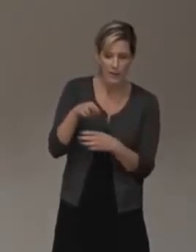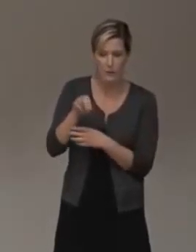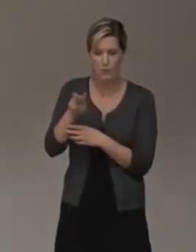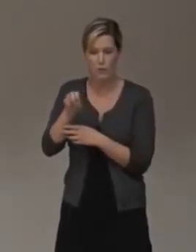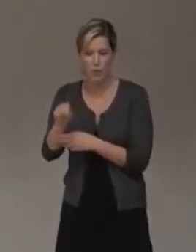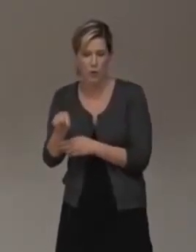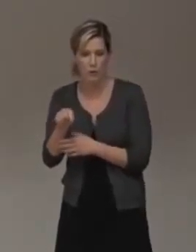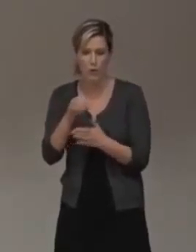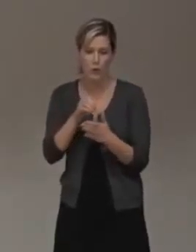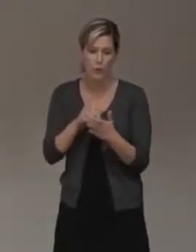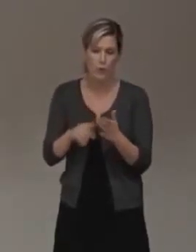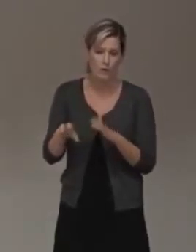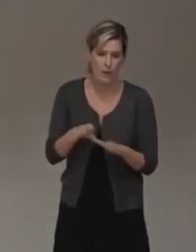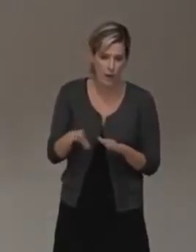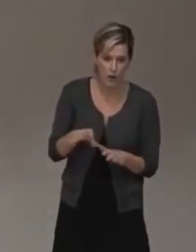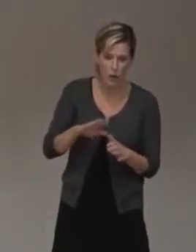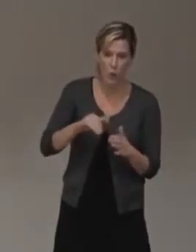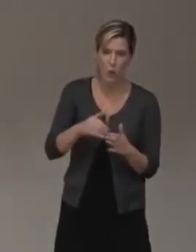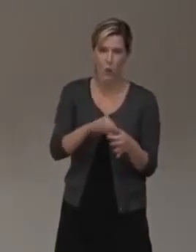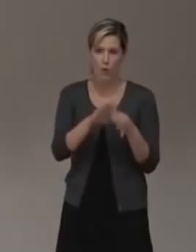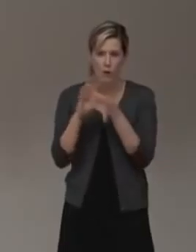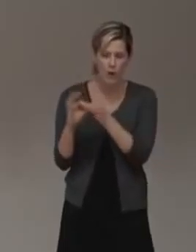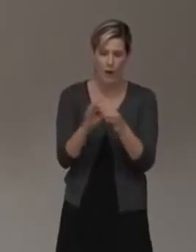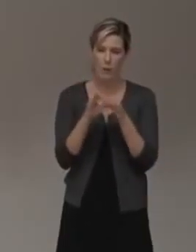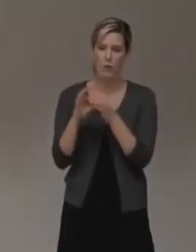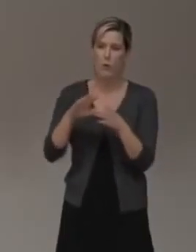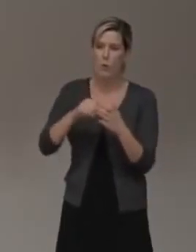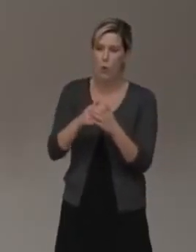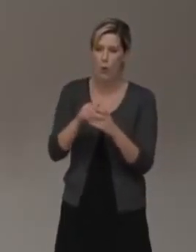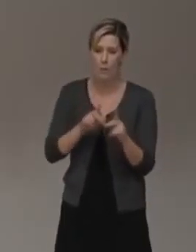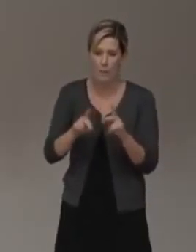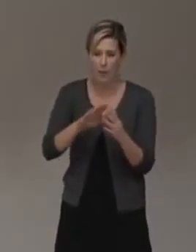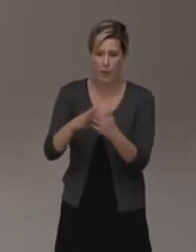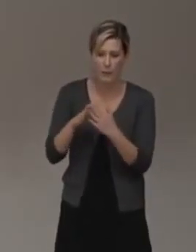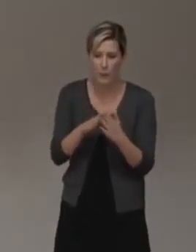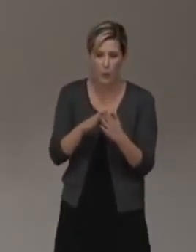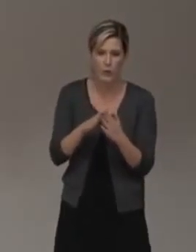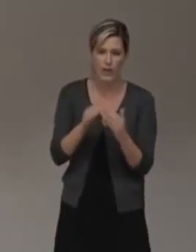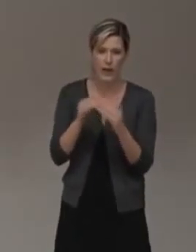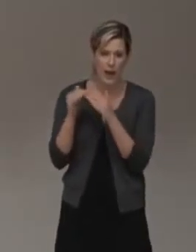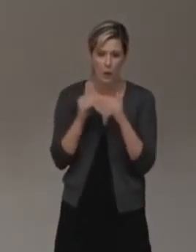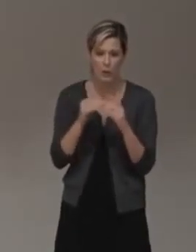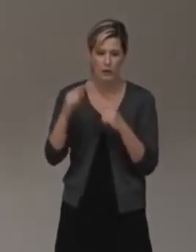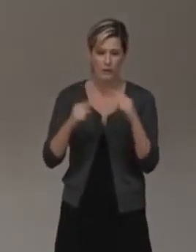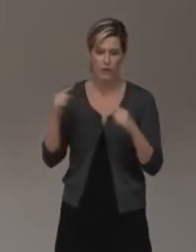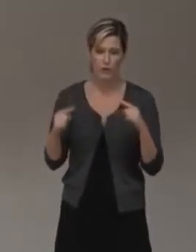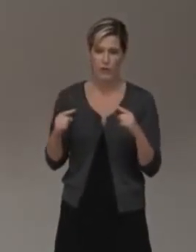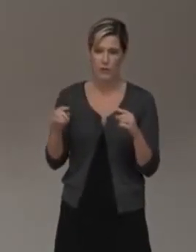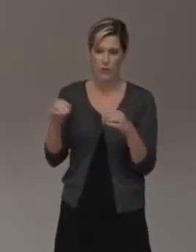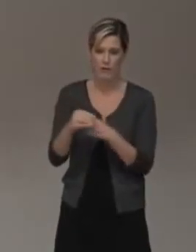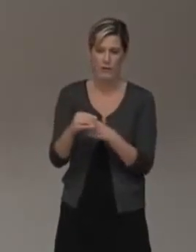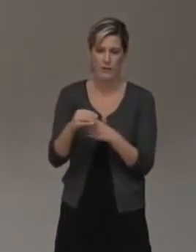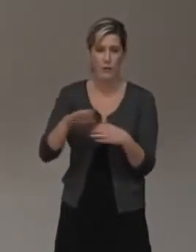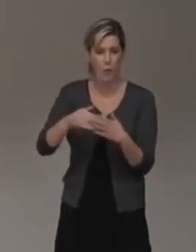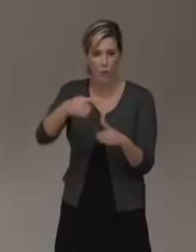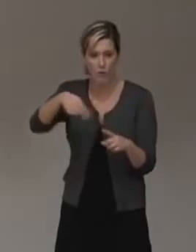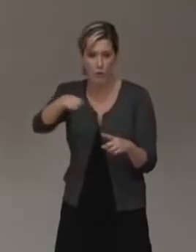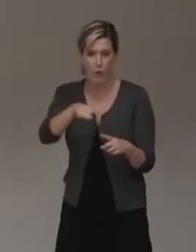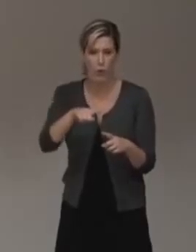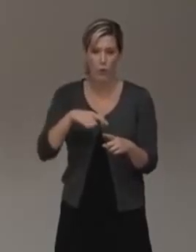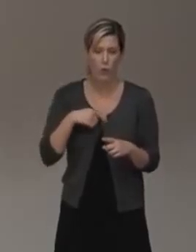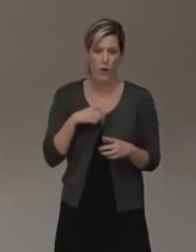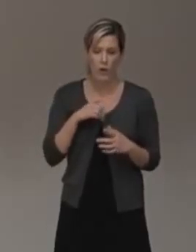and Student Affairs and all of our collaborators, all of the folks in community equity and diversity, and all of you. I'm